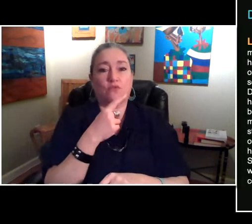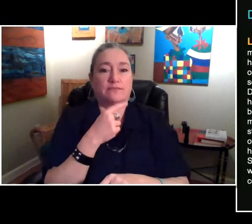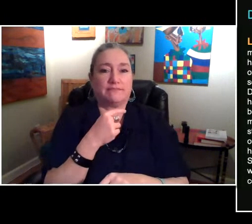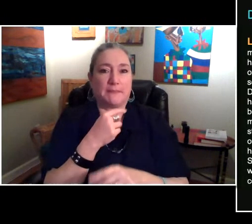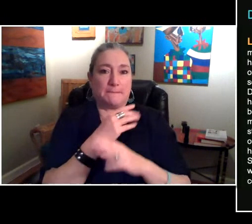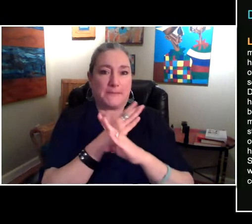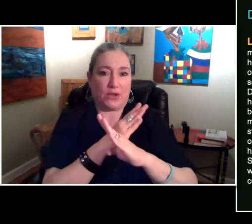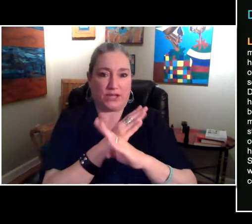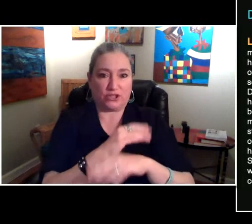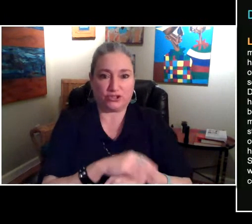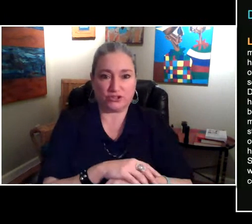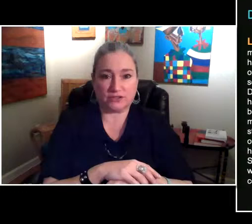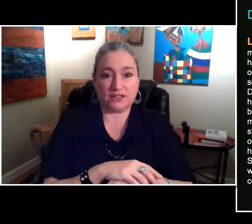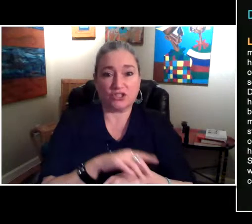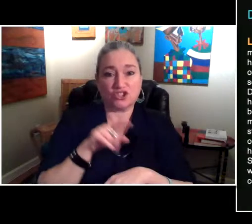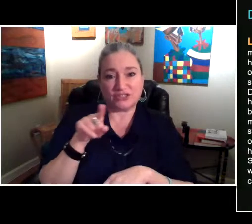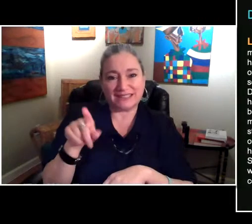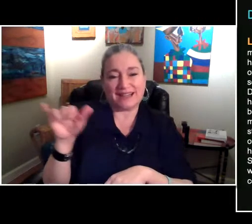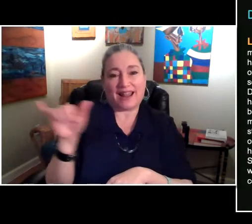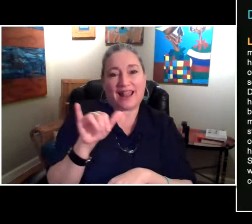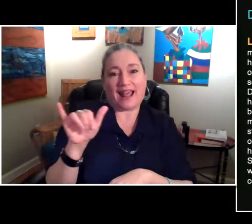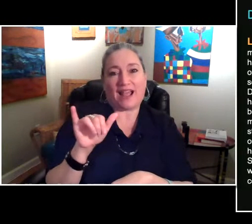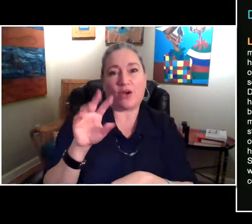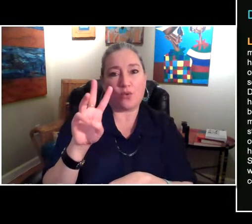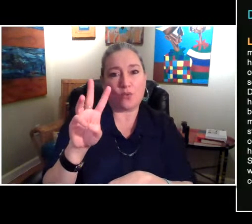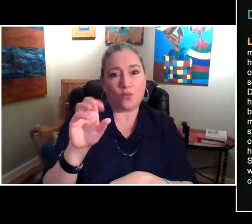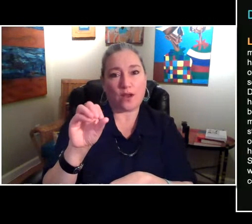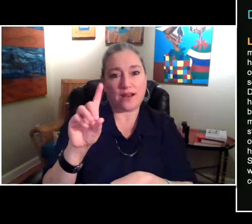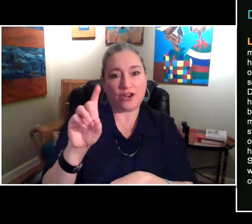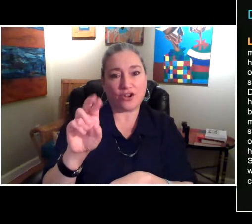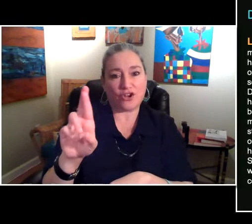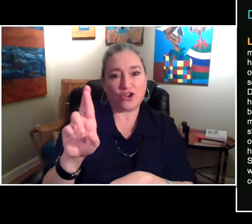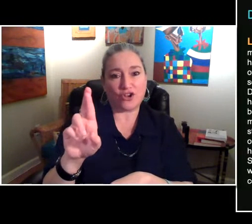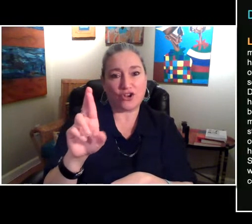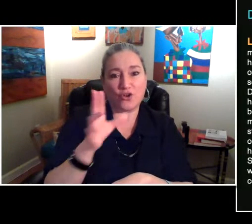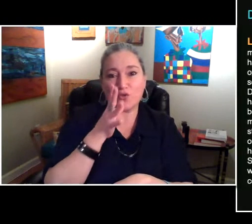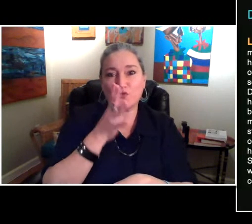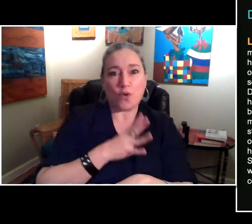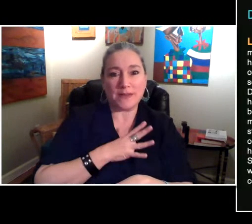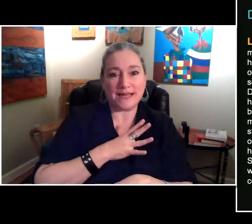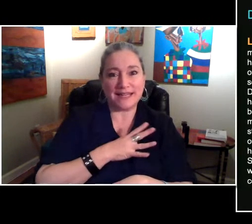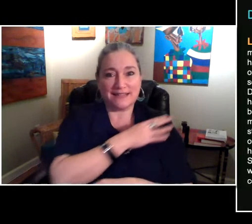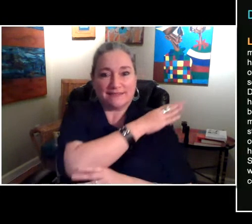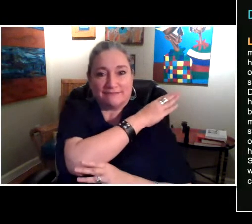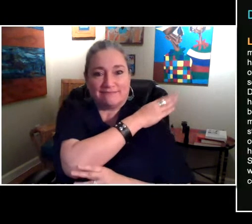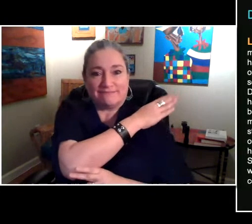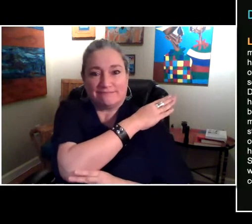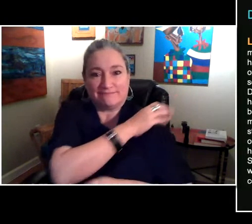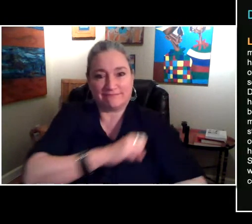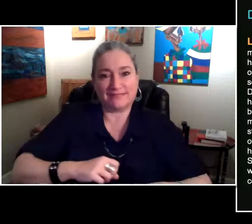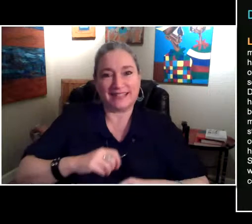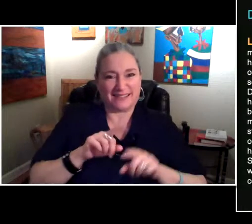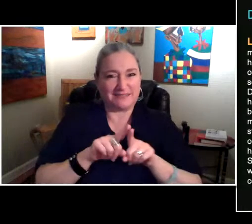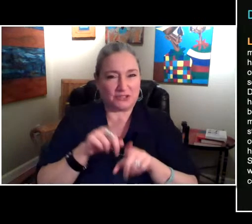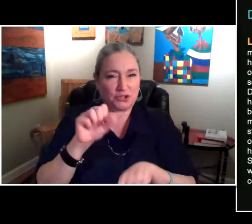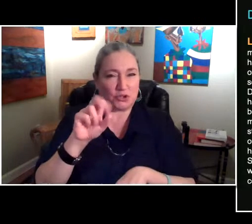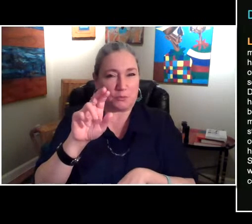our language, our history from those barriers. She's like a Wonder